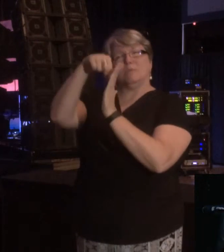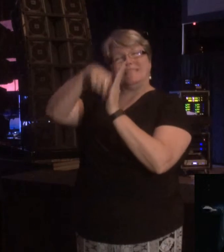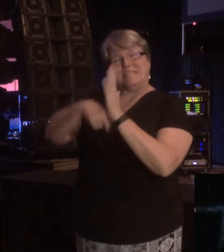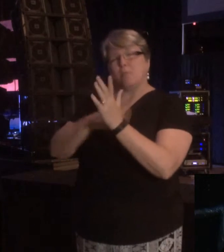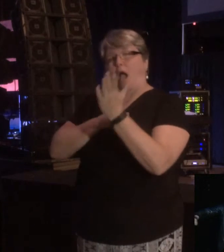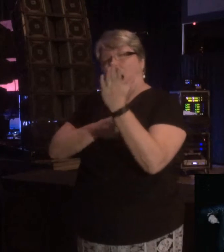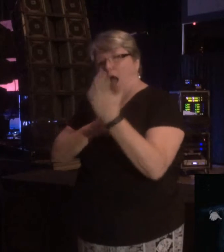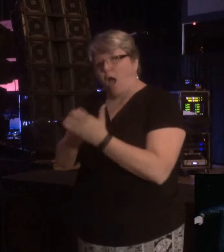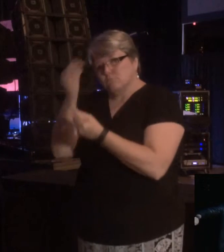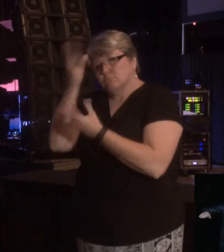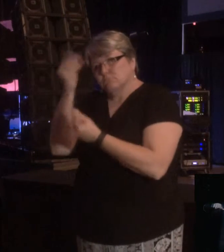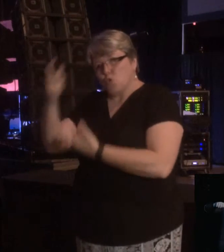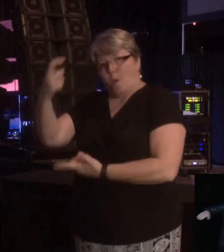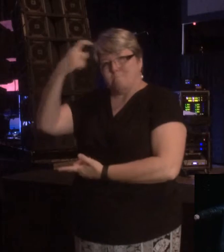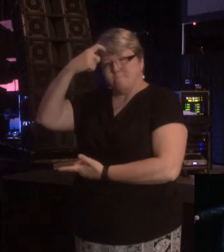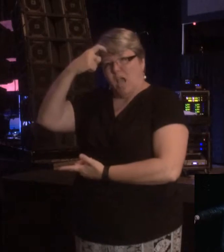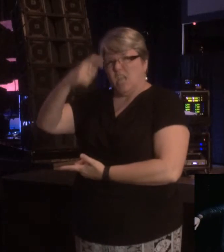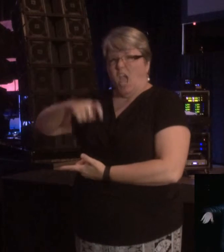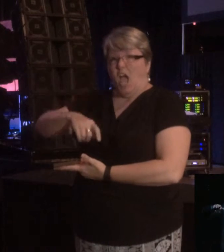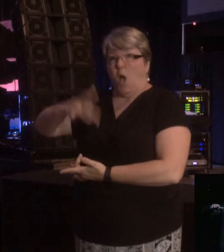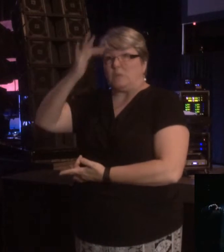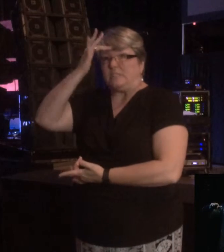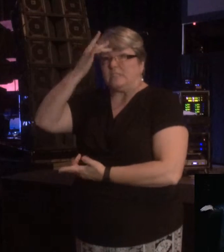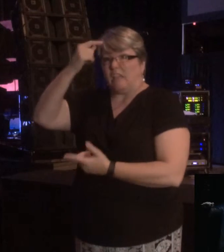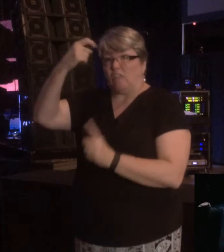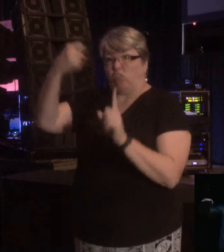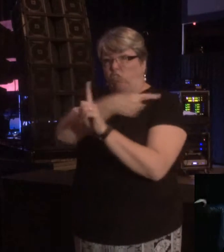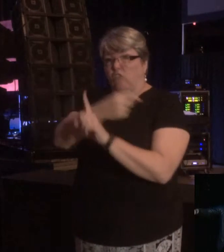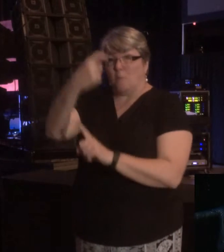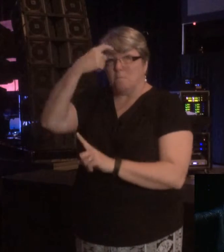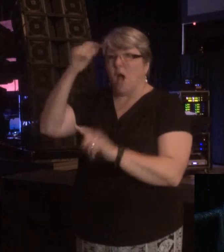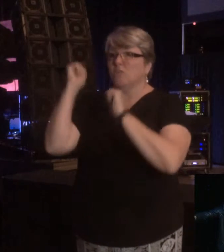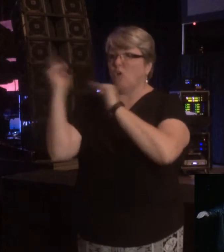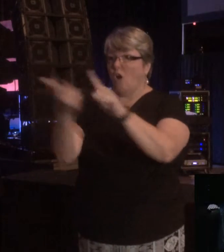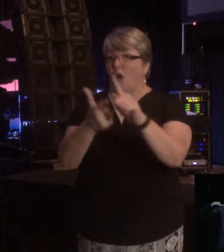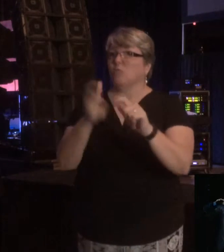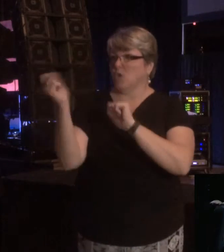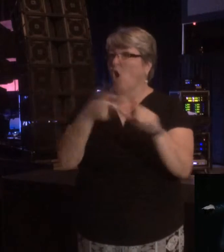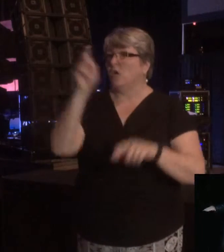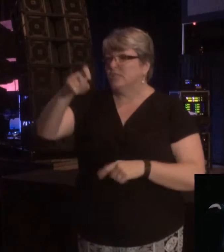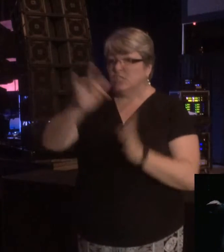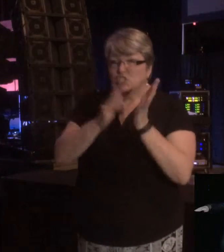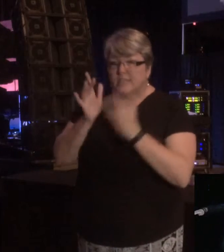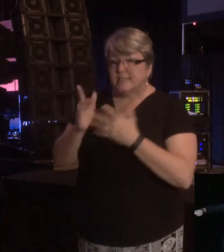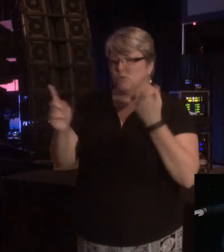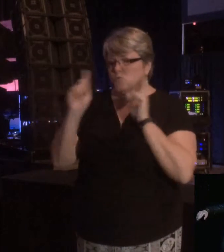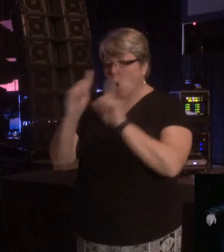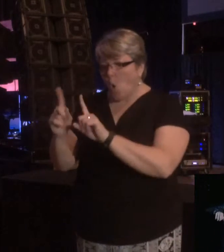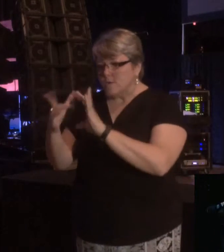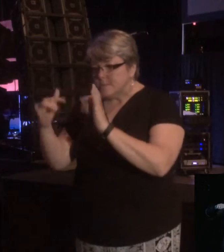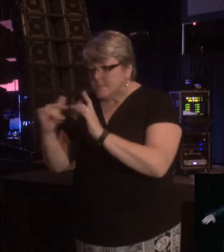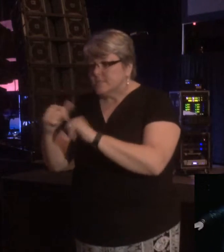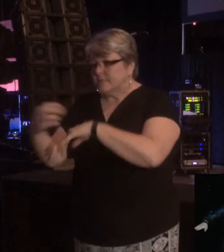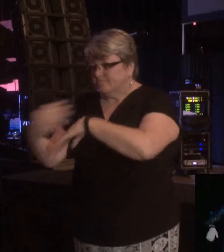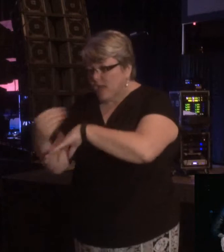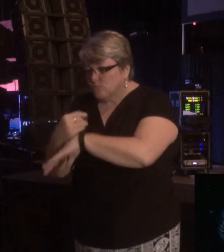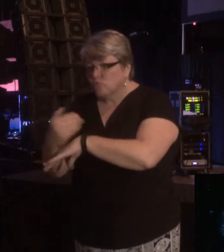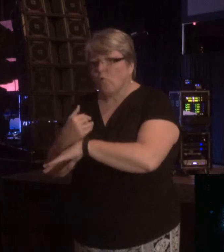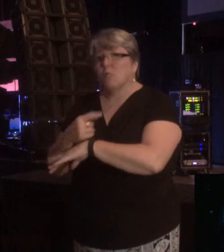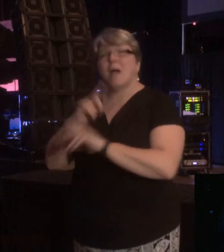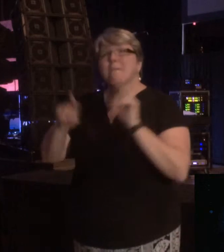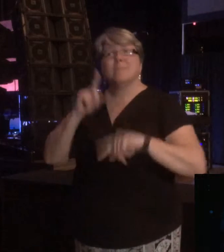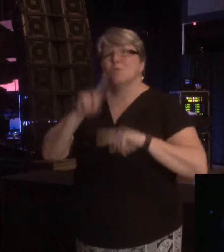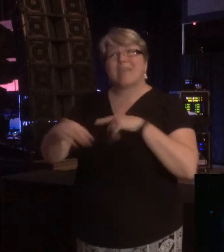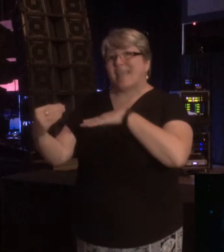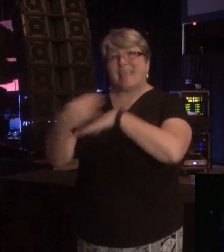And nothing likes to die, and it's hard. And so a lot of you have experienced that, and you're like, well, this is feeling so horrible.